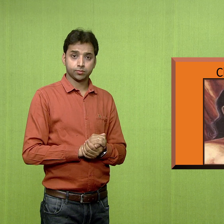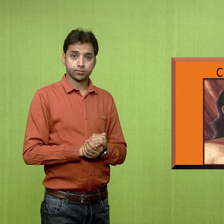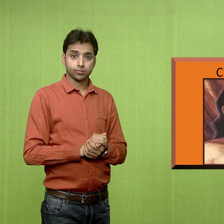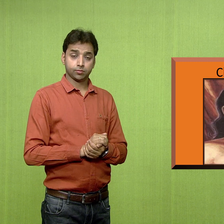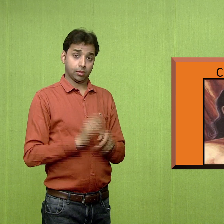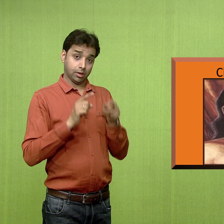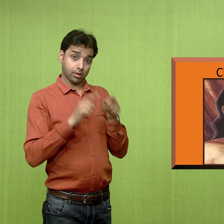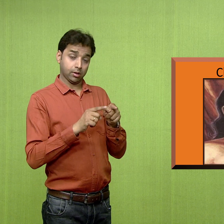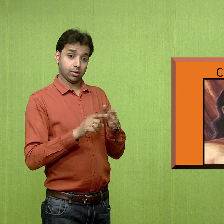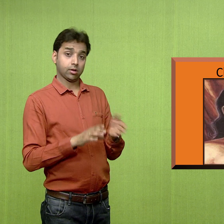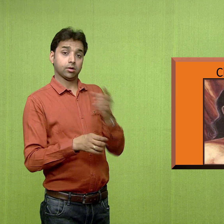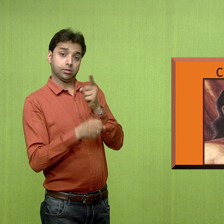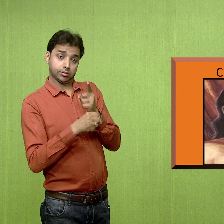and teacher, wrote